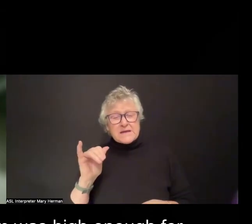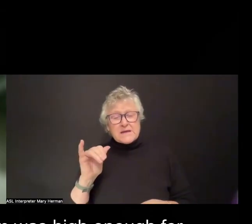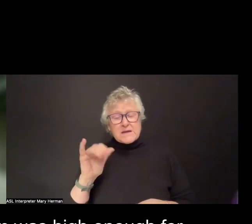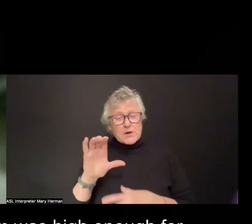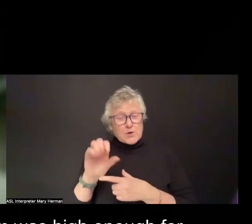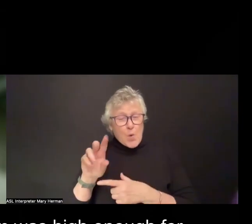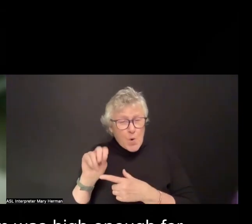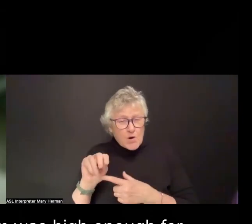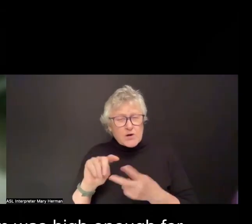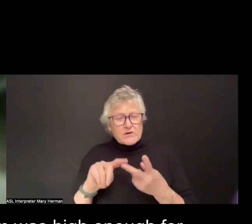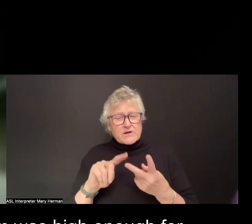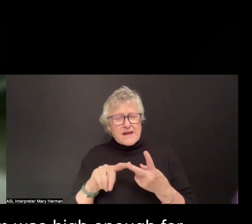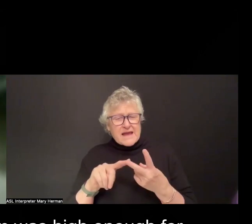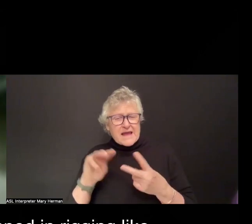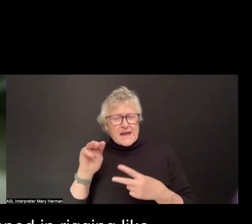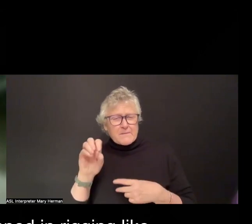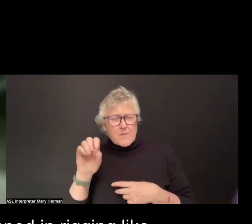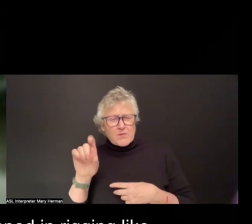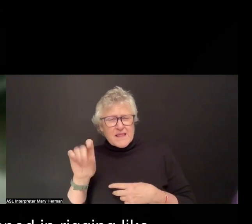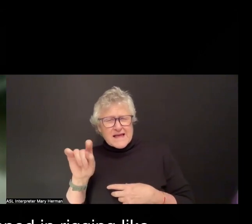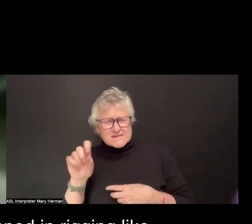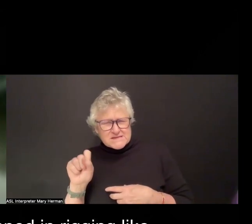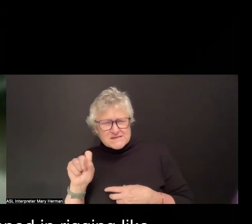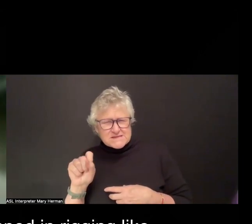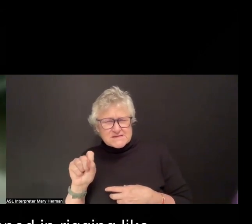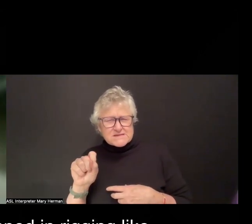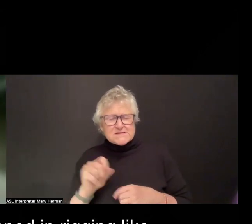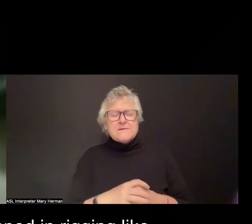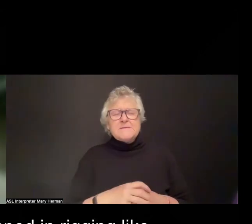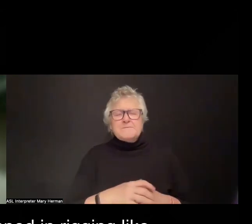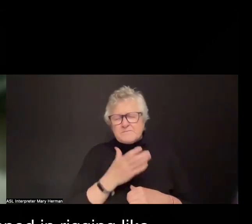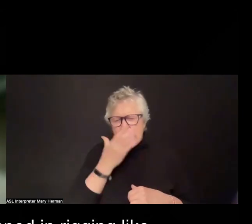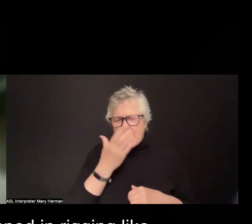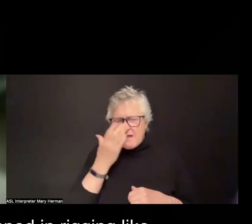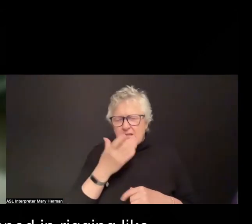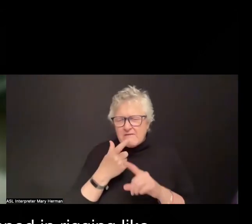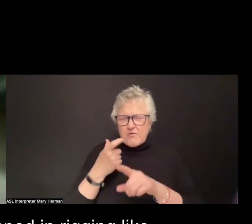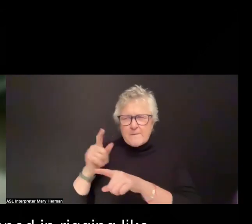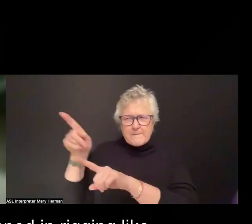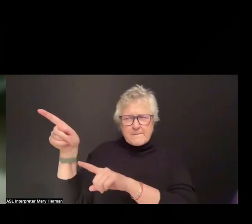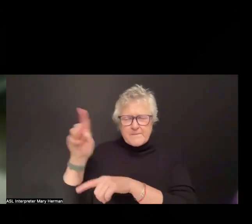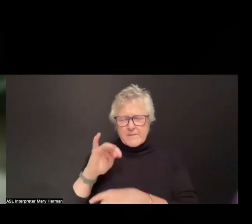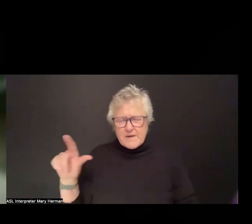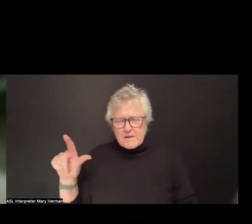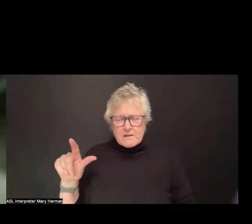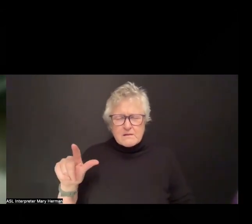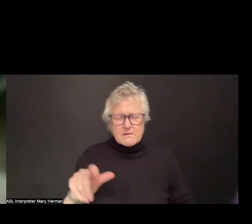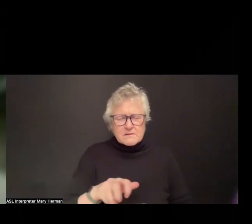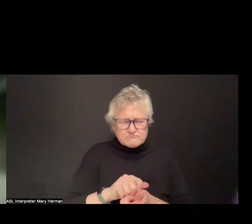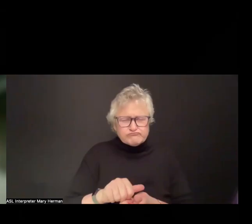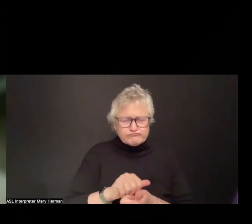enough for our purpose, overlooking Gee's shipyard with its spars draped in rigging like spider webs, and masts pointing into the cloudless